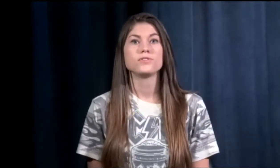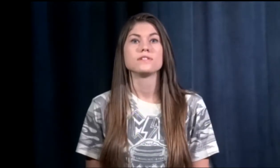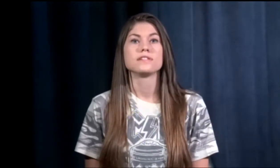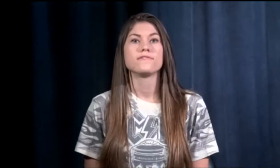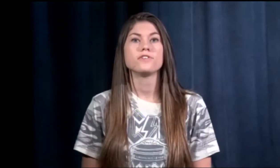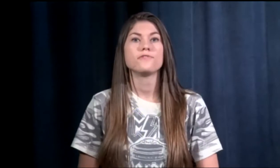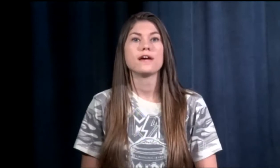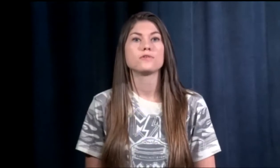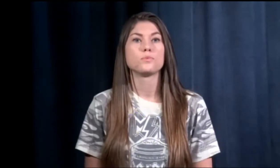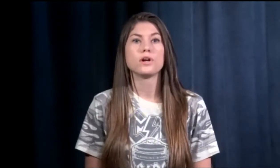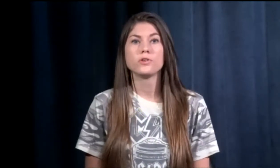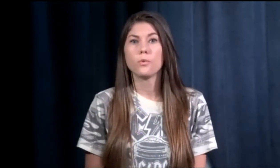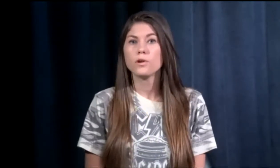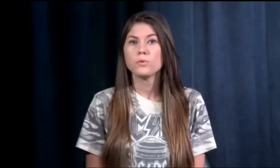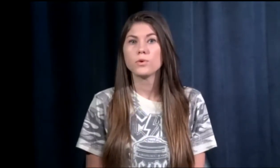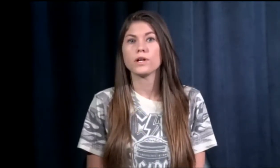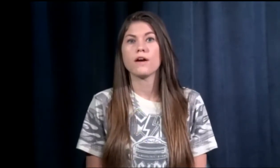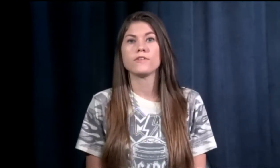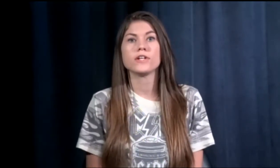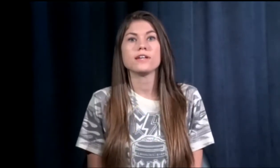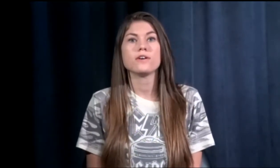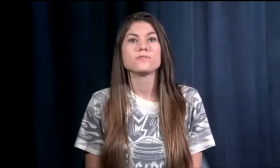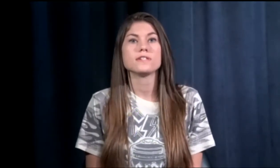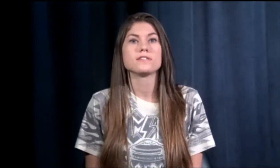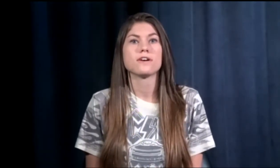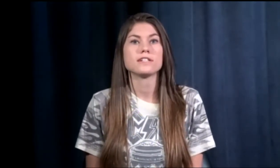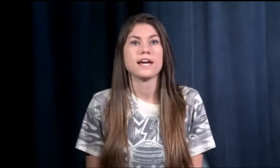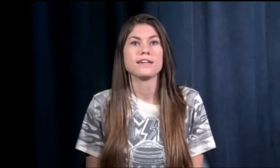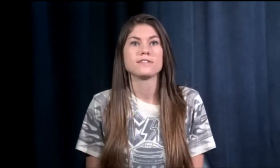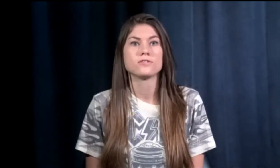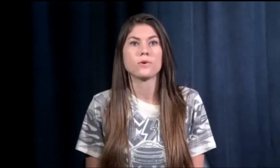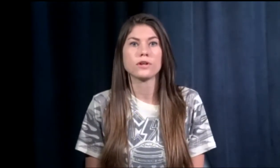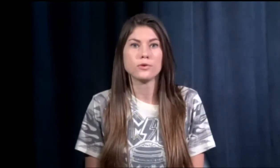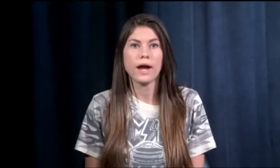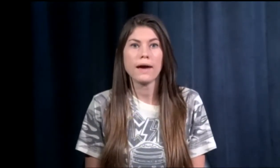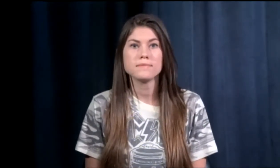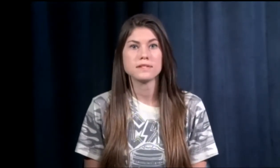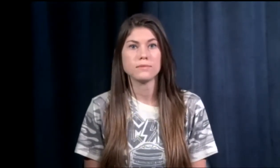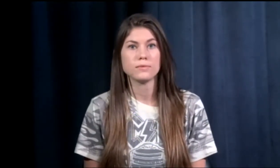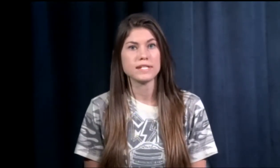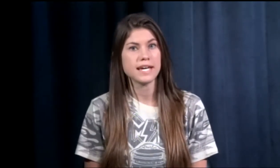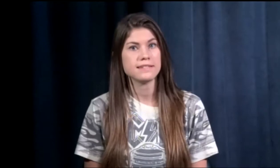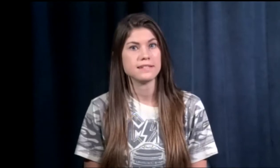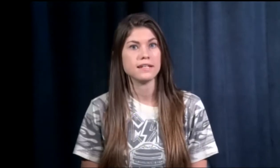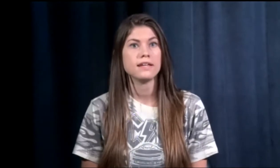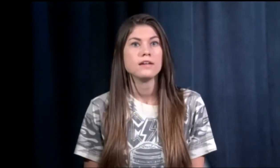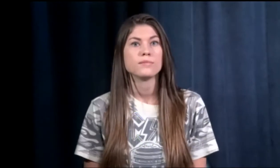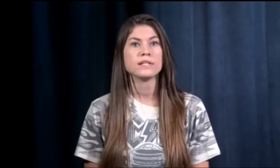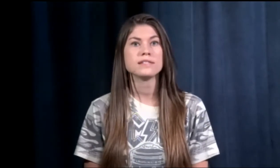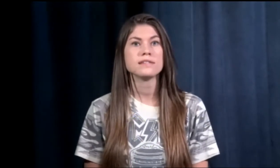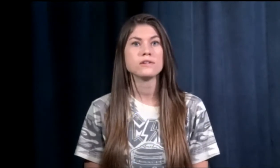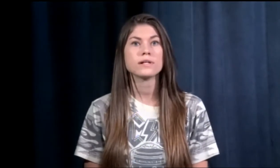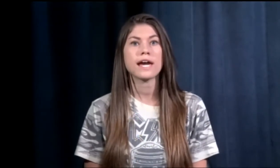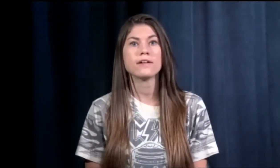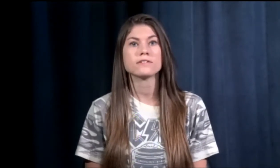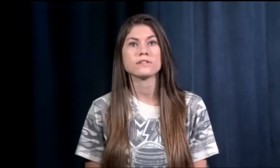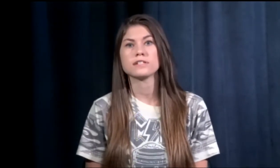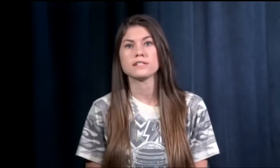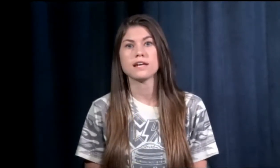Students, if you failed one or more of your EOC STAR tests or you were absent when we tested, please see your counselor to sign